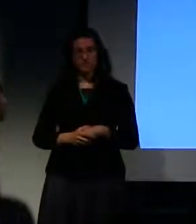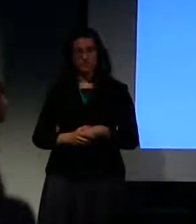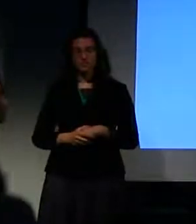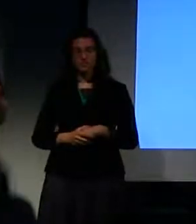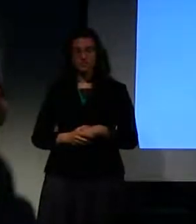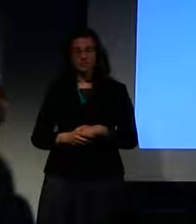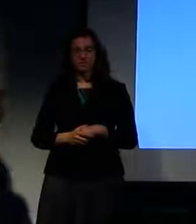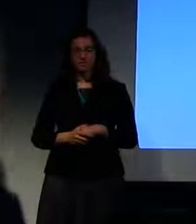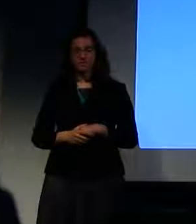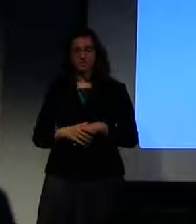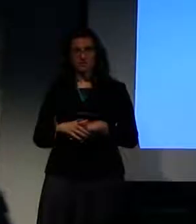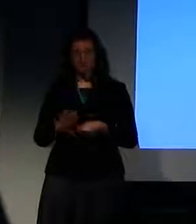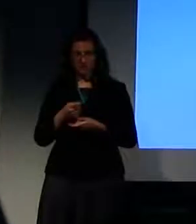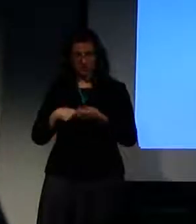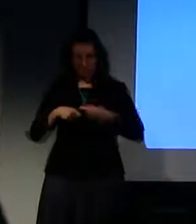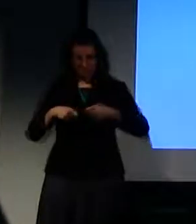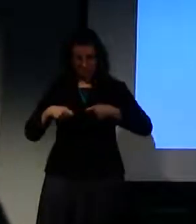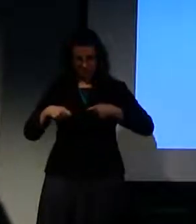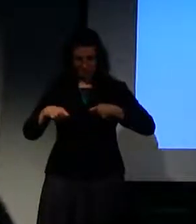Praise stay dark.